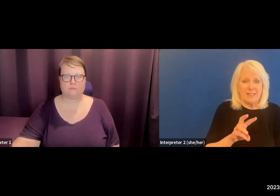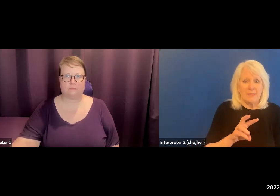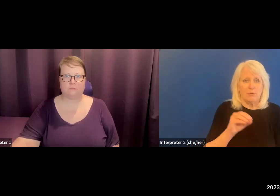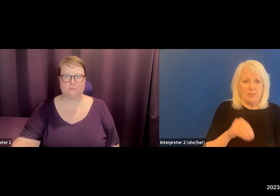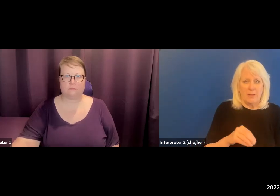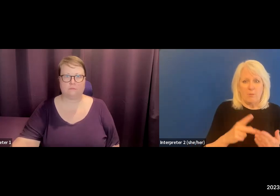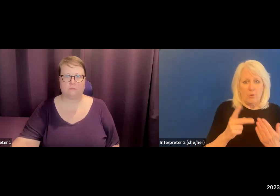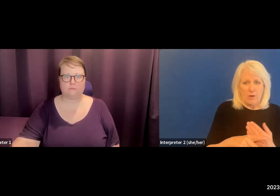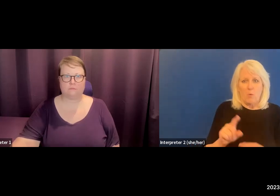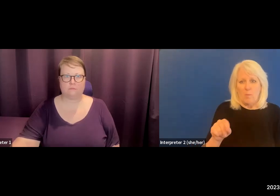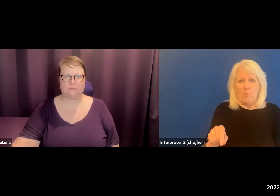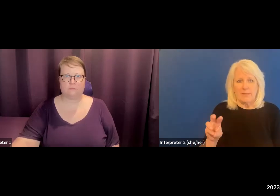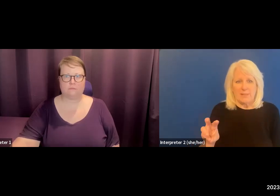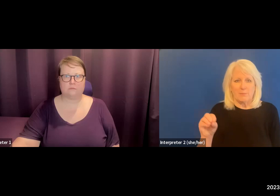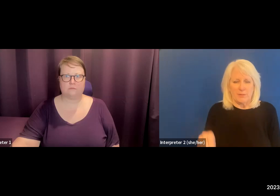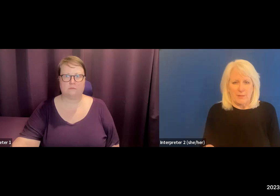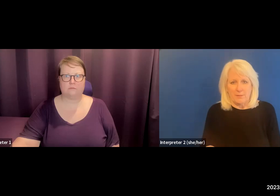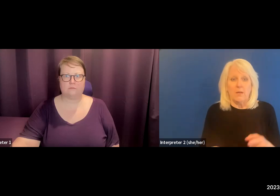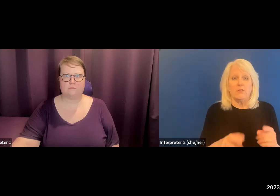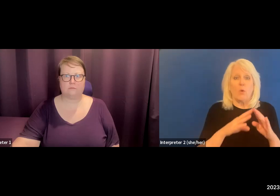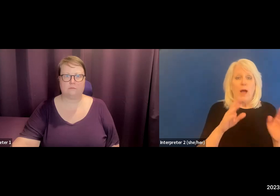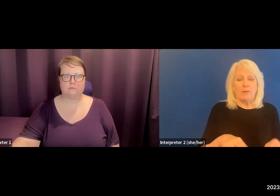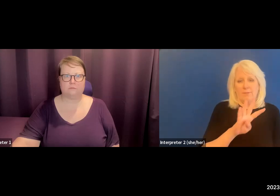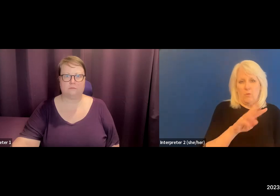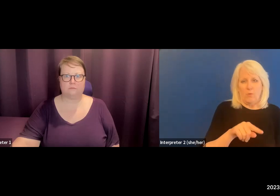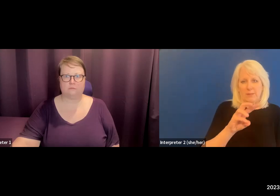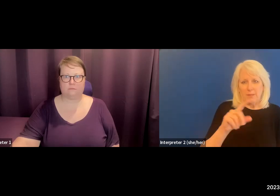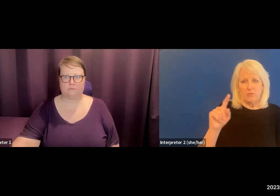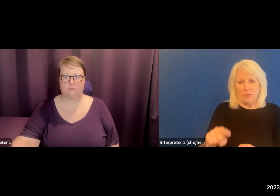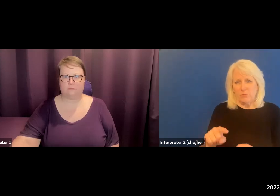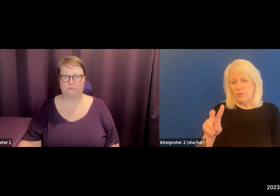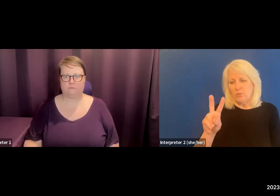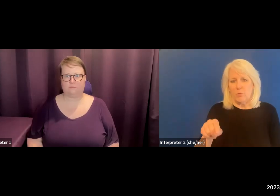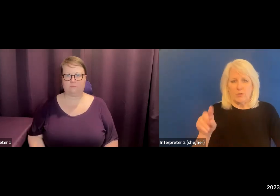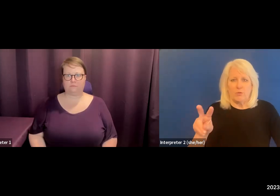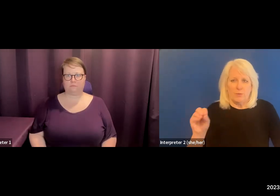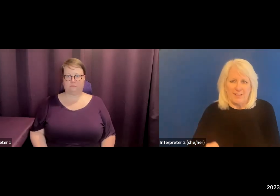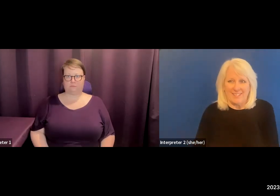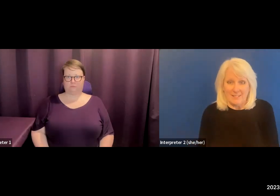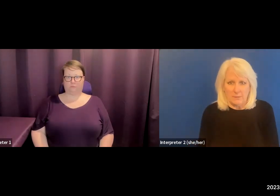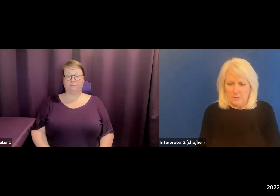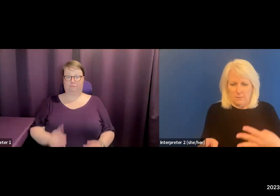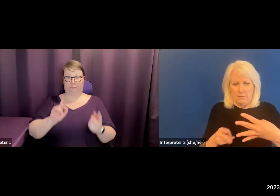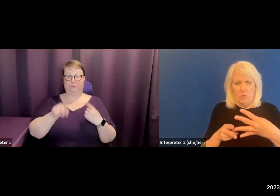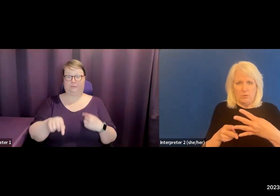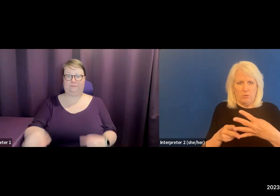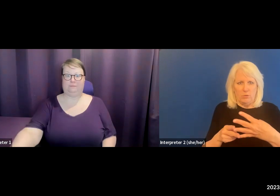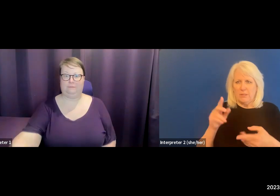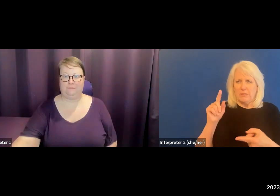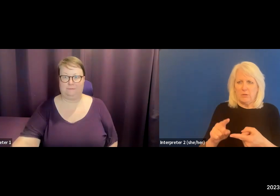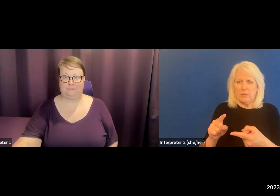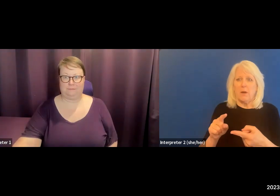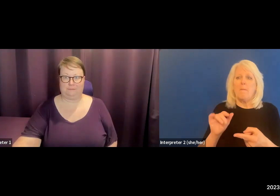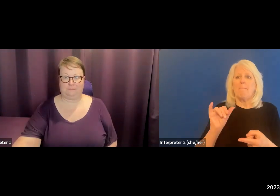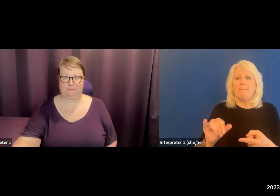accommodations decreased from 4.6% to 2.2%. Both of these decreases can be clearly explained by the